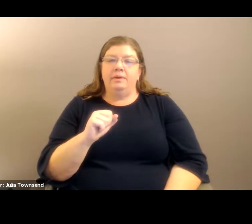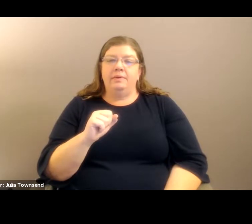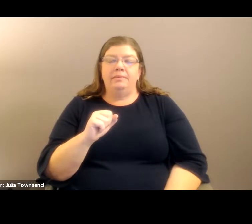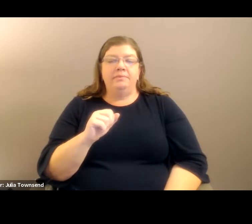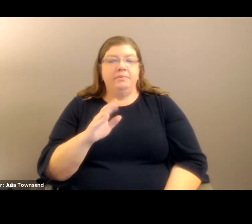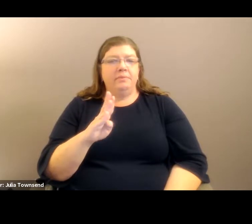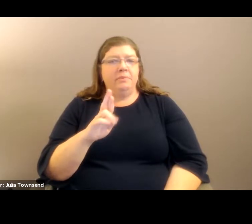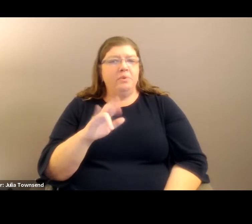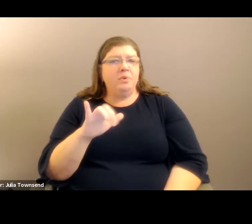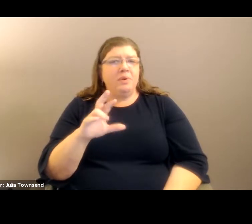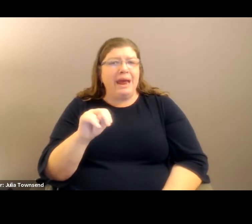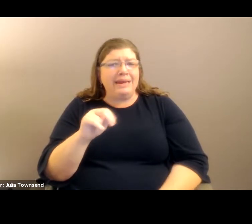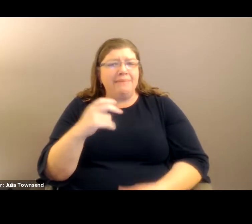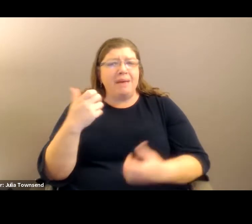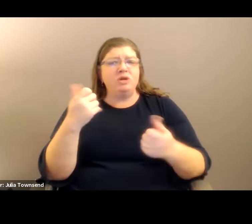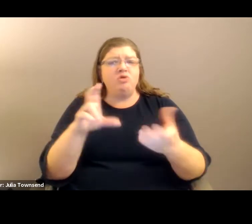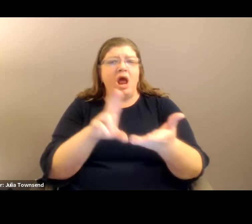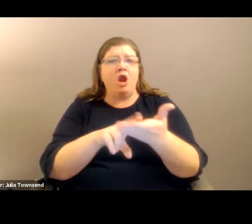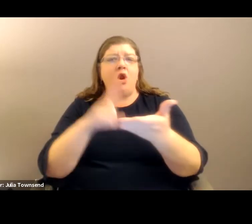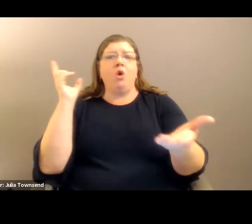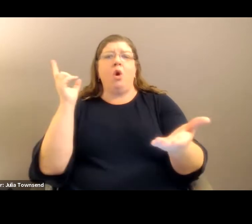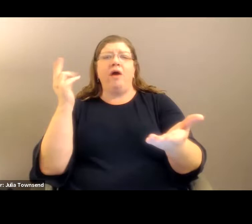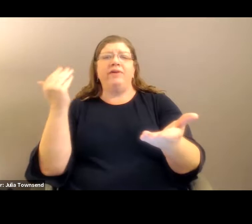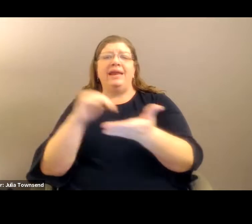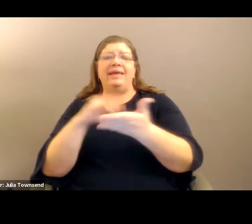Right, maybe you can log off and log back on.